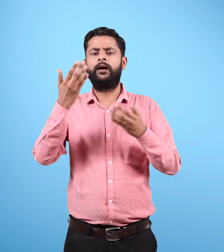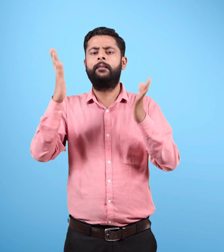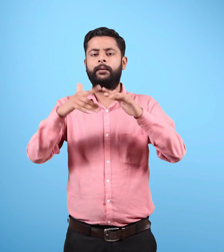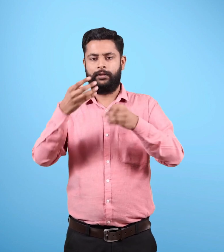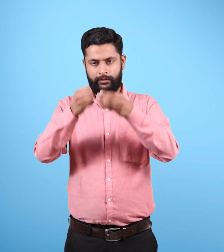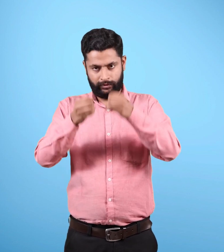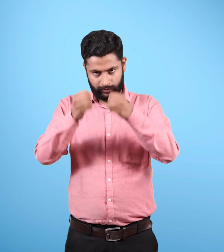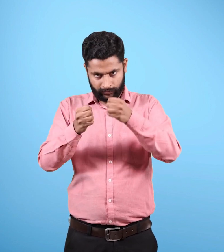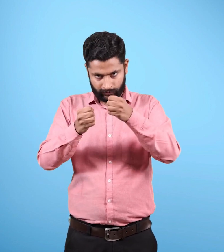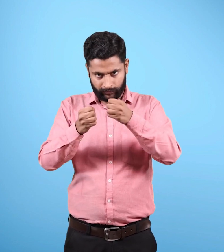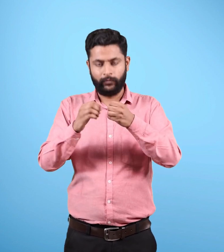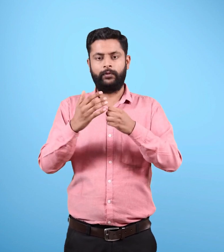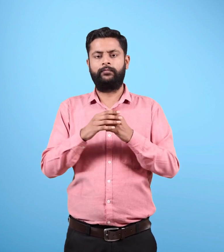Sources, animal.